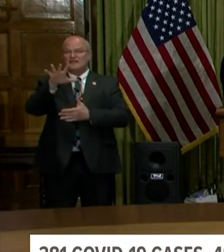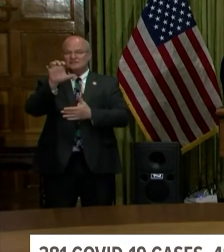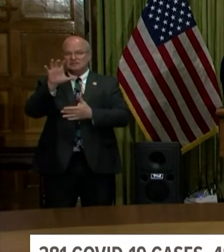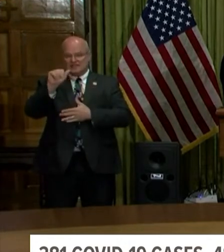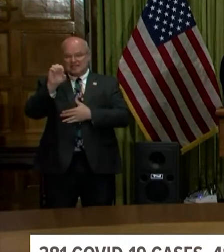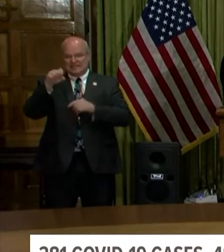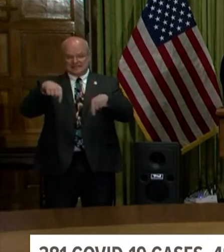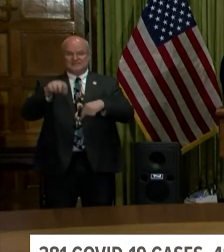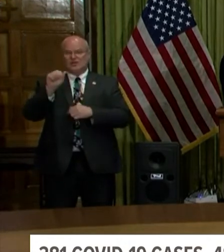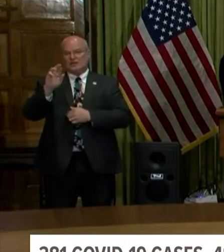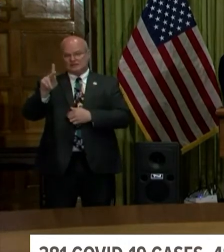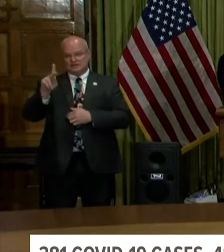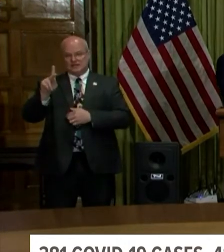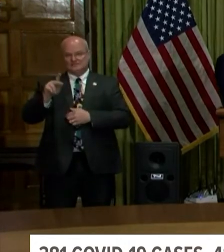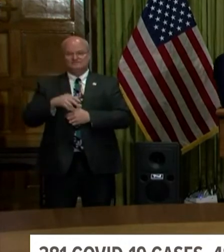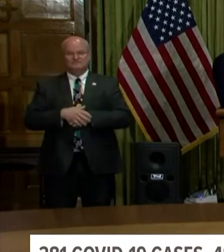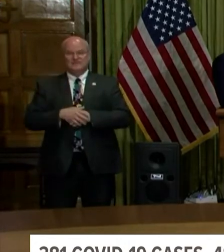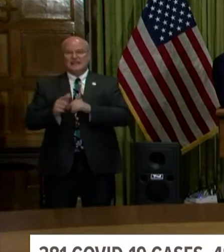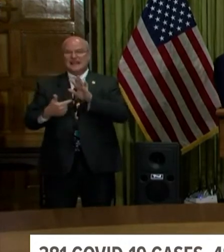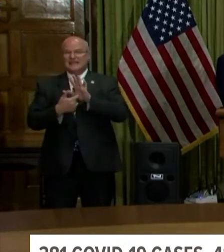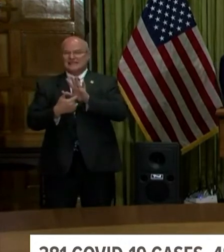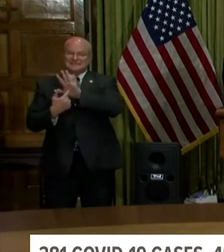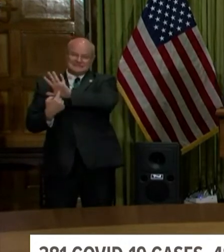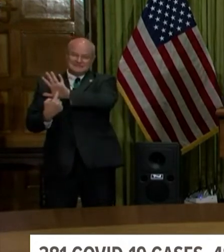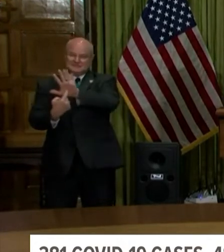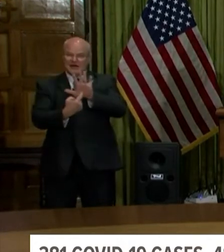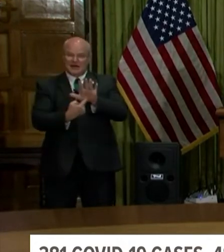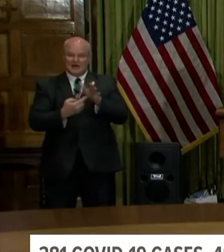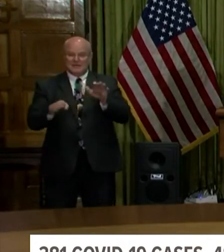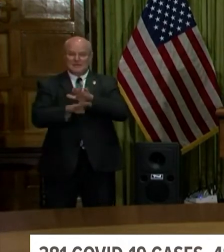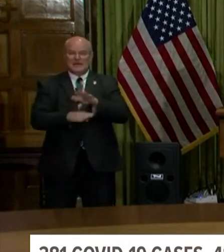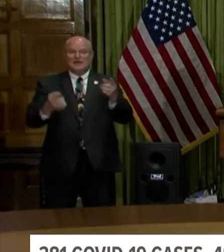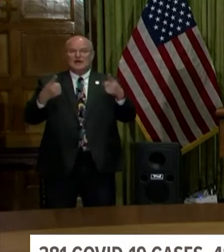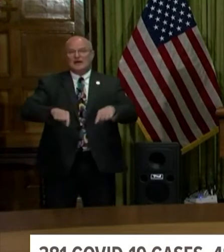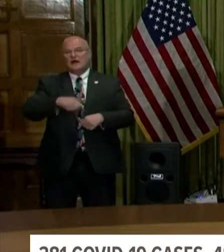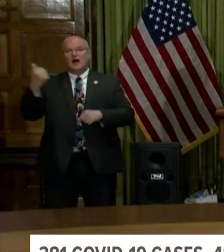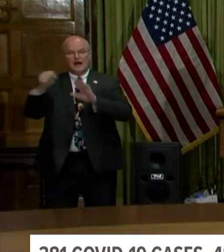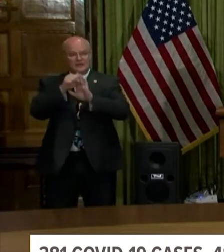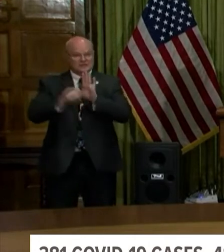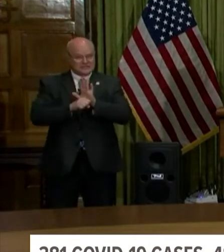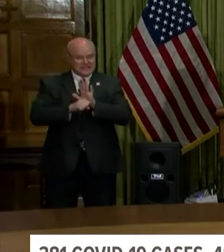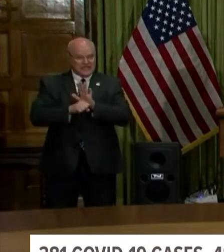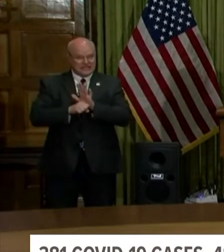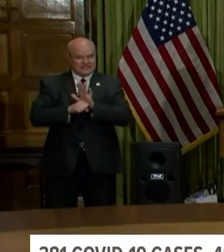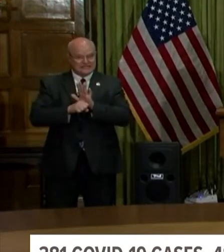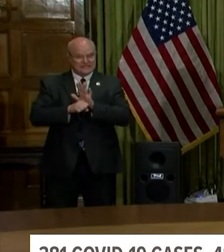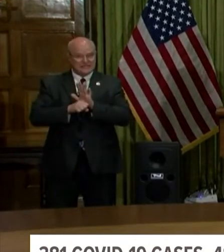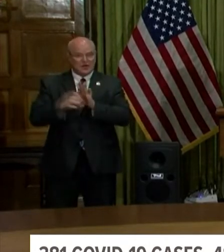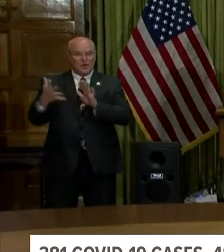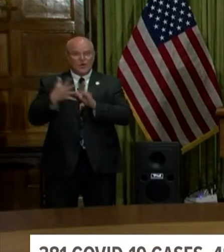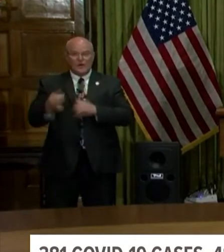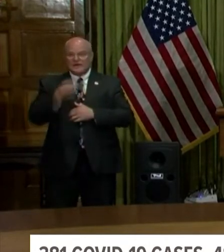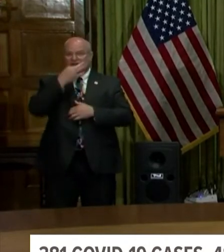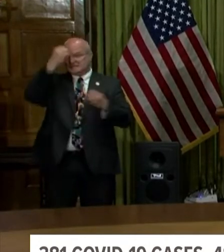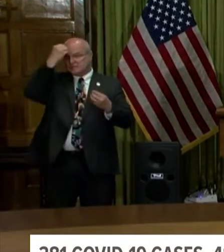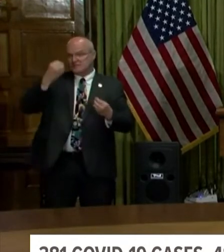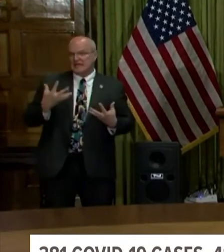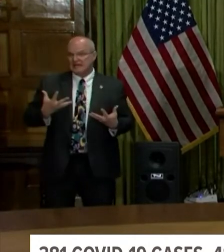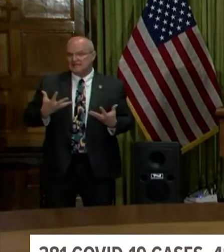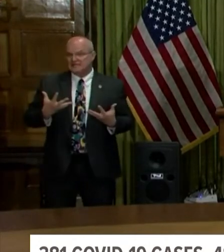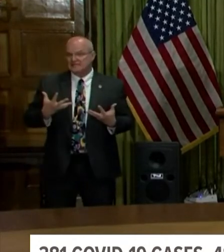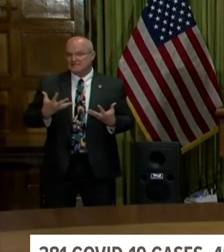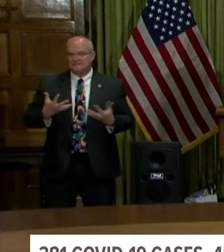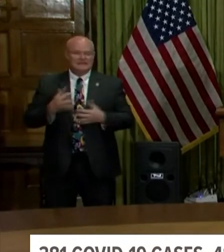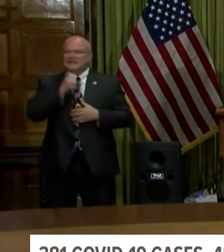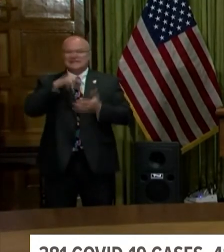Now, this is modeling that's based upon what's happened in other states, what the experts tell us.